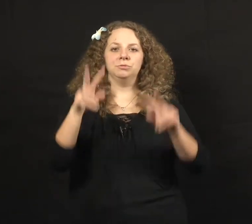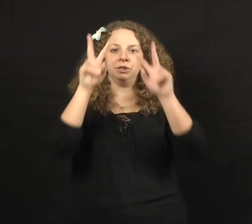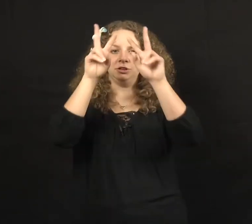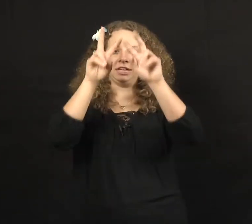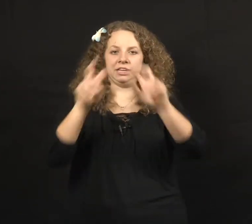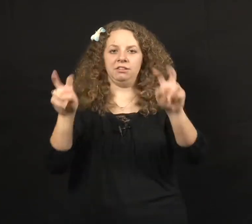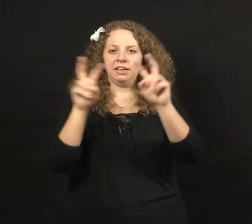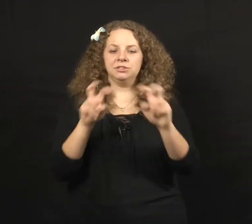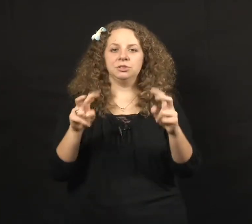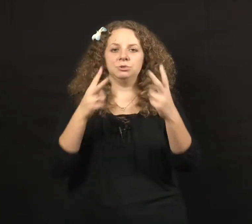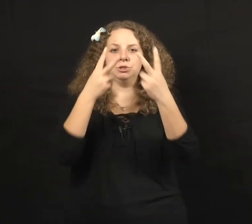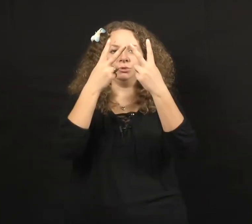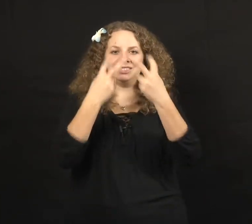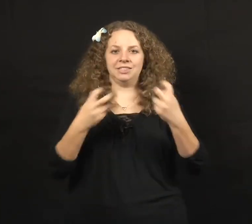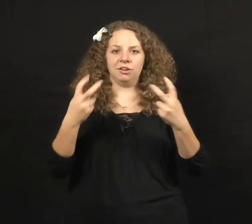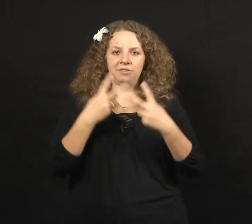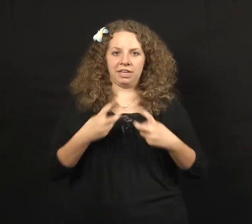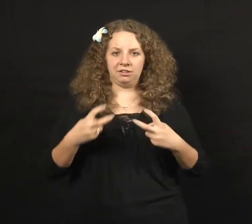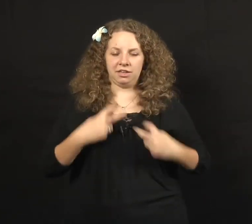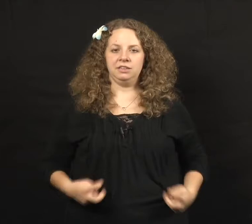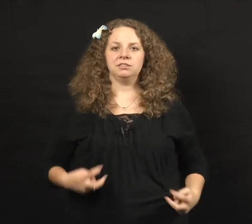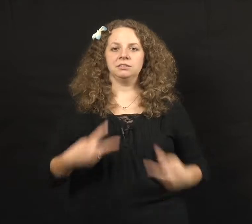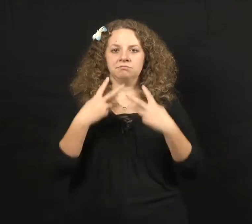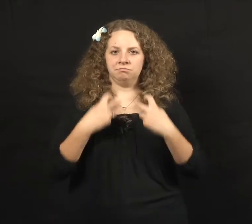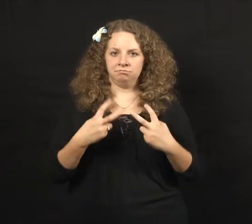We learned analyze, so to self-analyze.